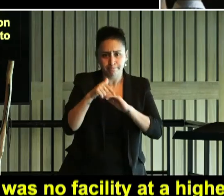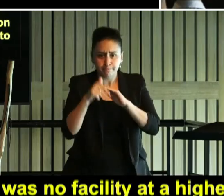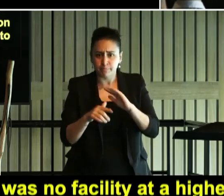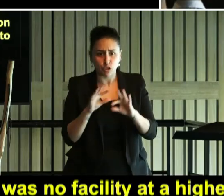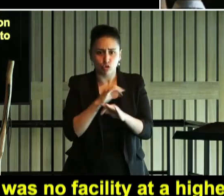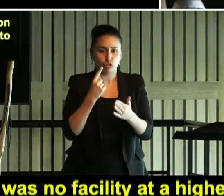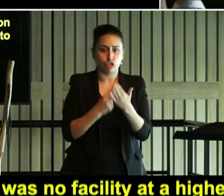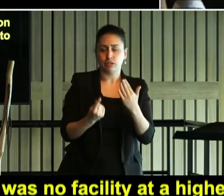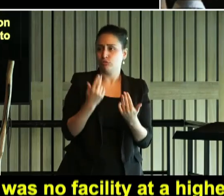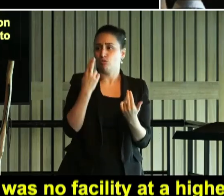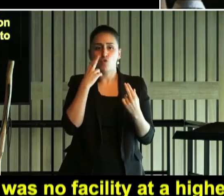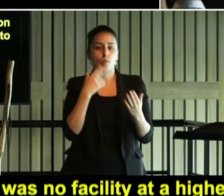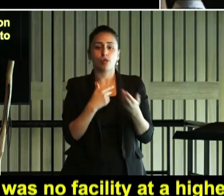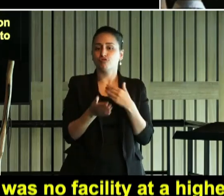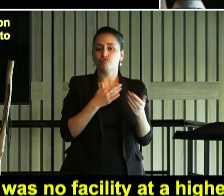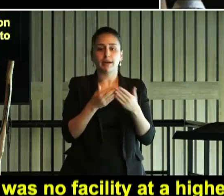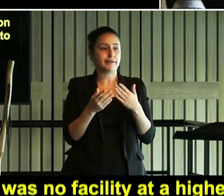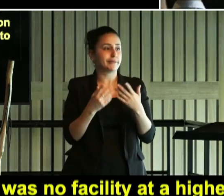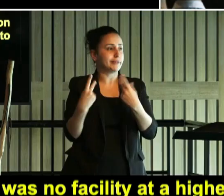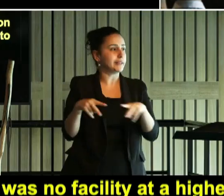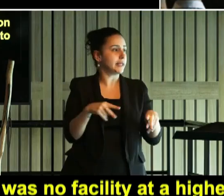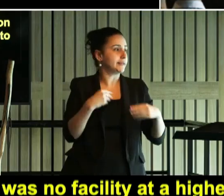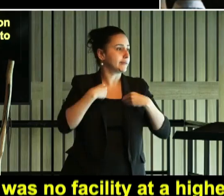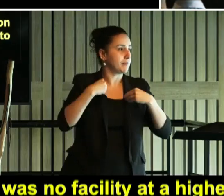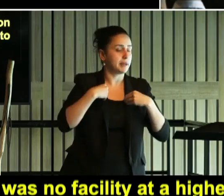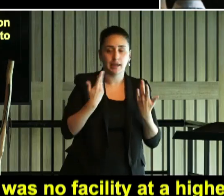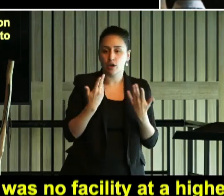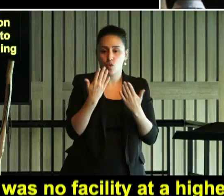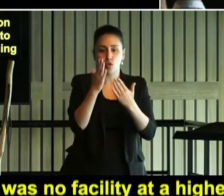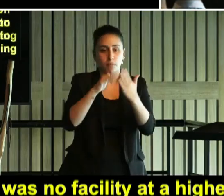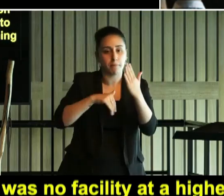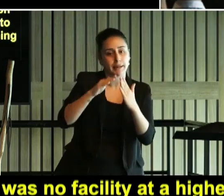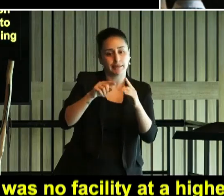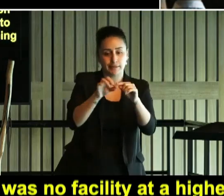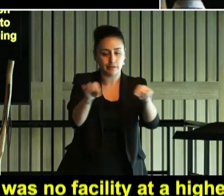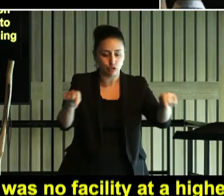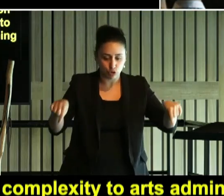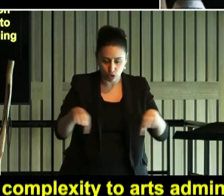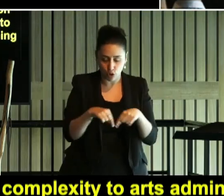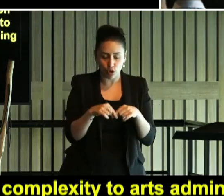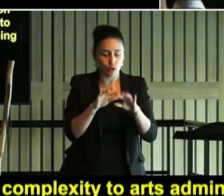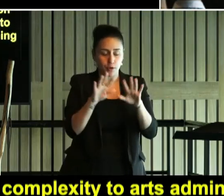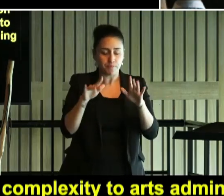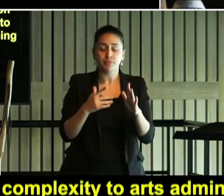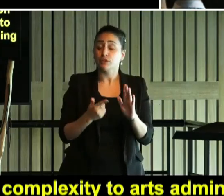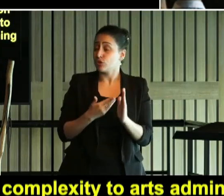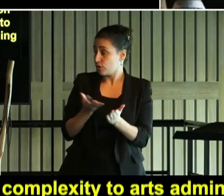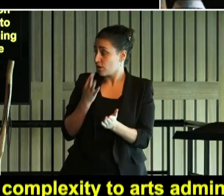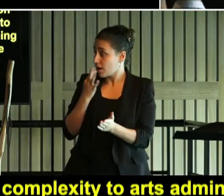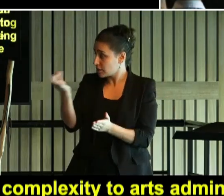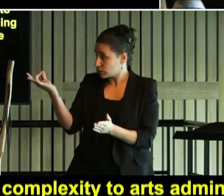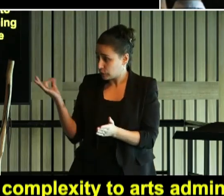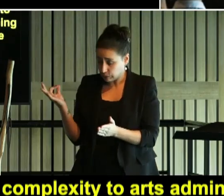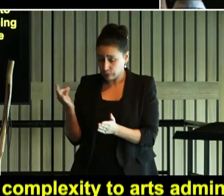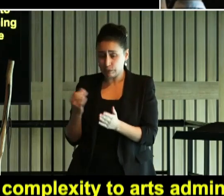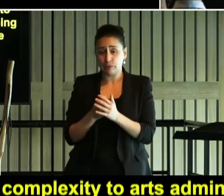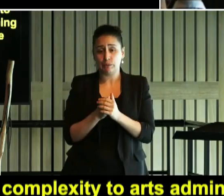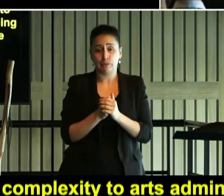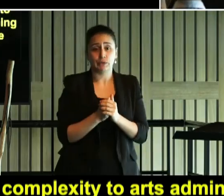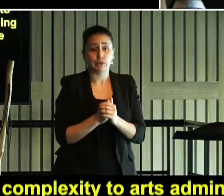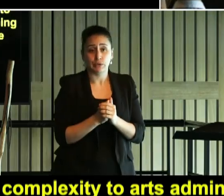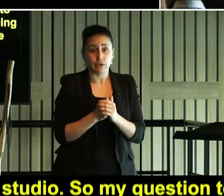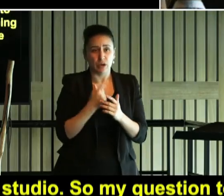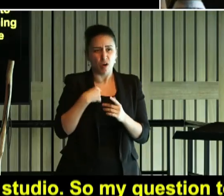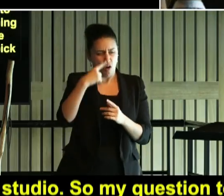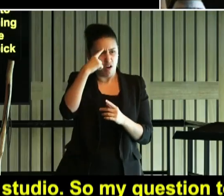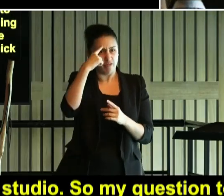company, a painting studio, a ceramic studio. So my question to you as the panel is, what are the opportunities, and this picks up the vibe of the